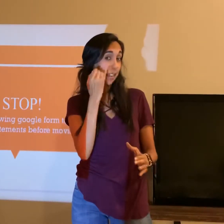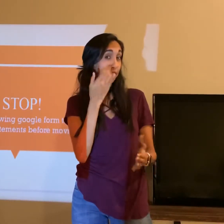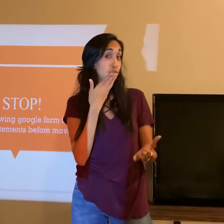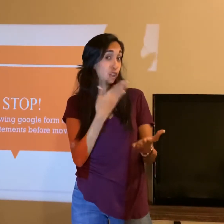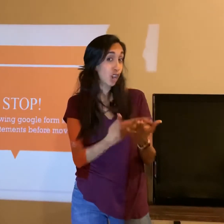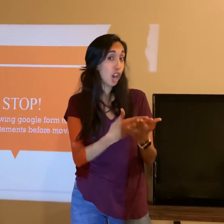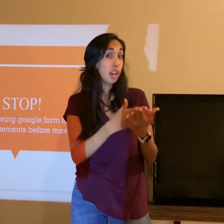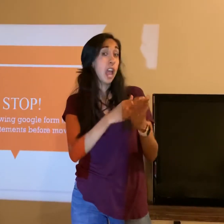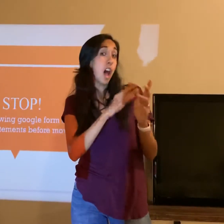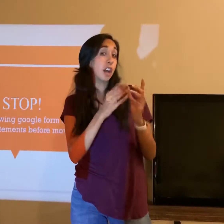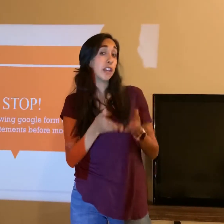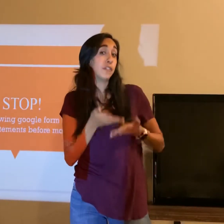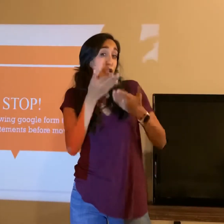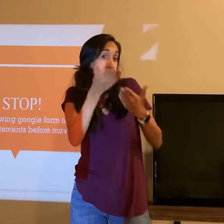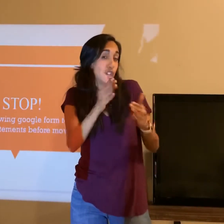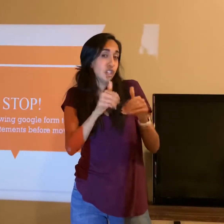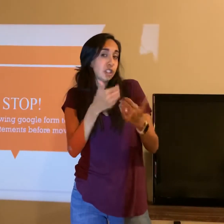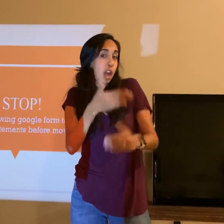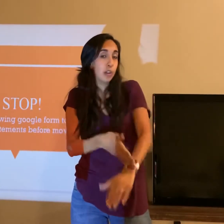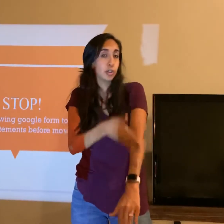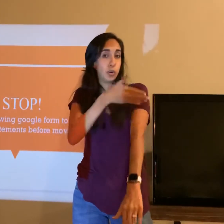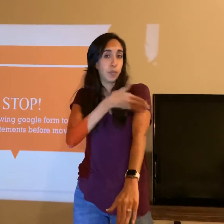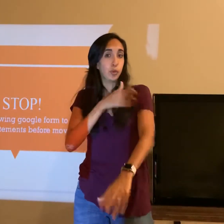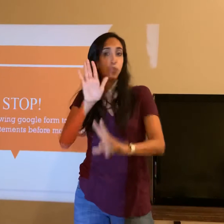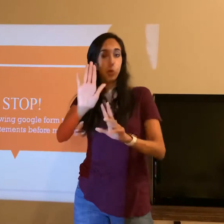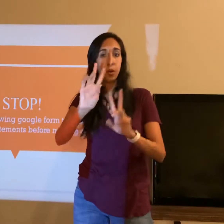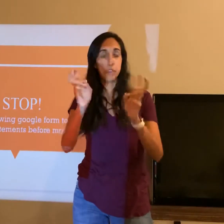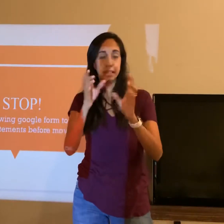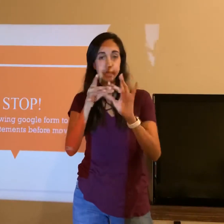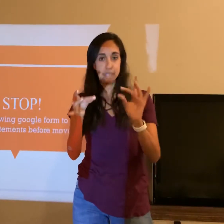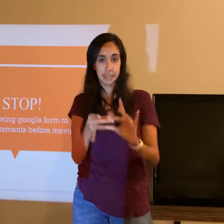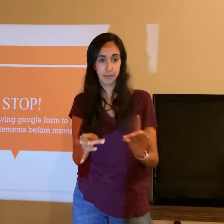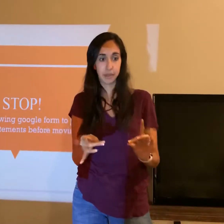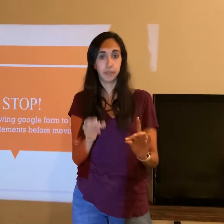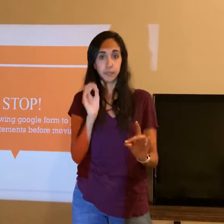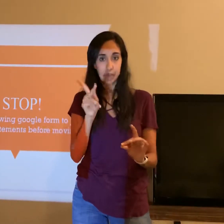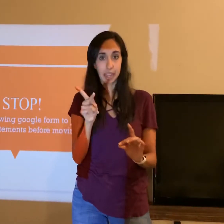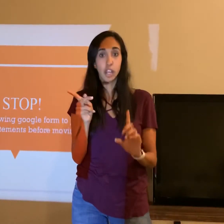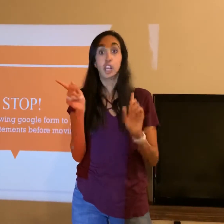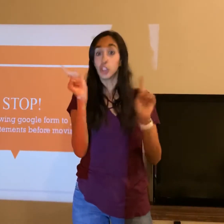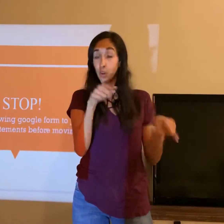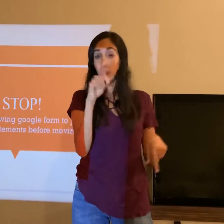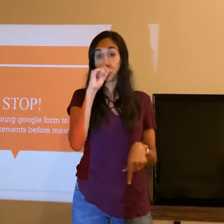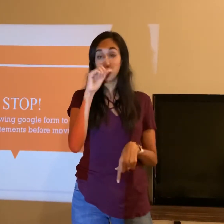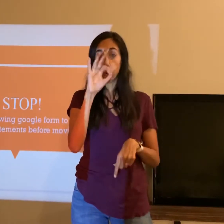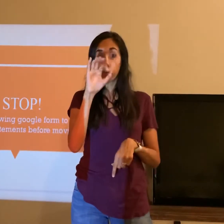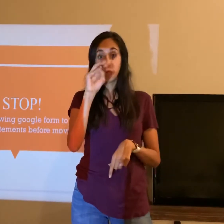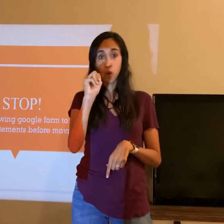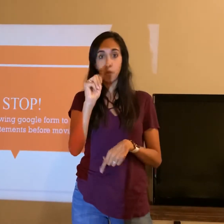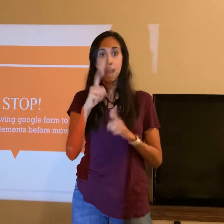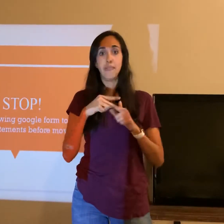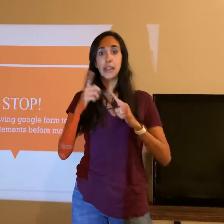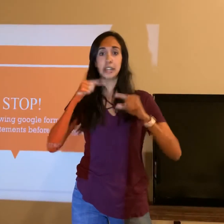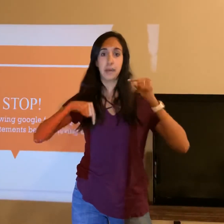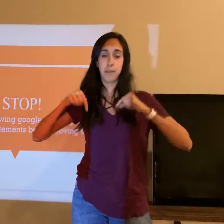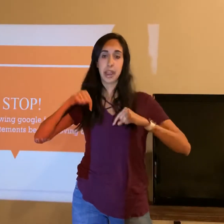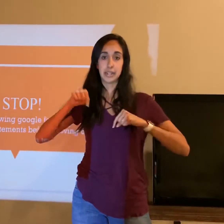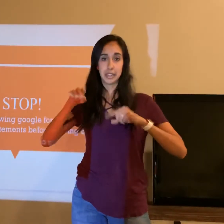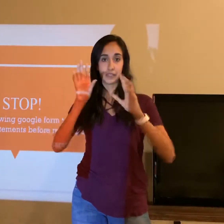it's good. I'll give you suggestions on how to improve your thesis statement. Okay, so go to the Google form and then come back to this